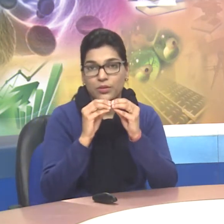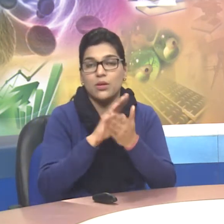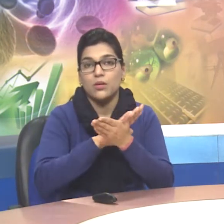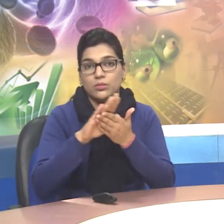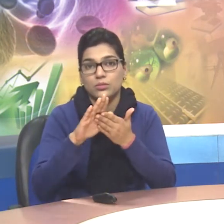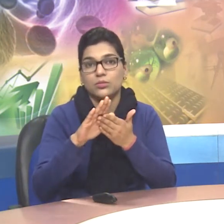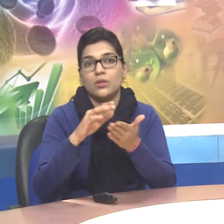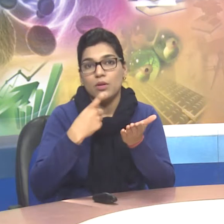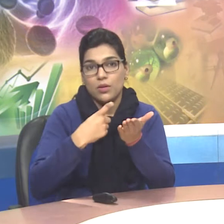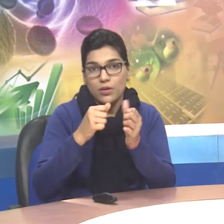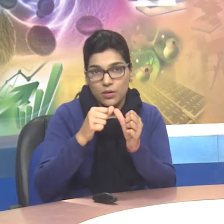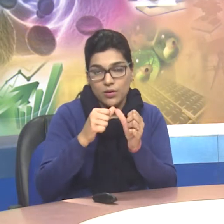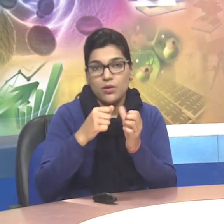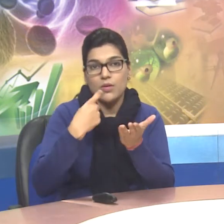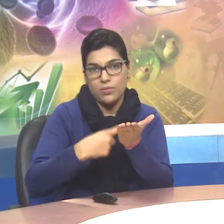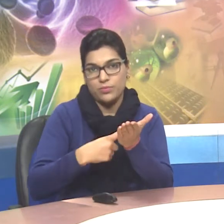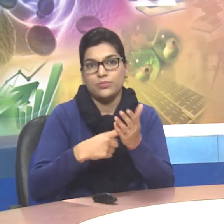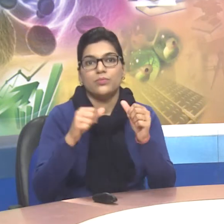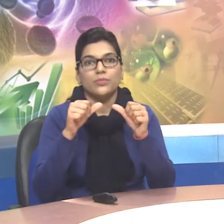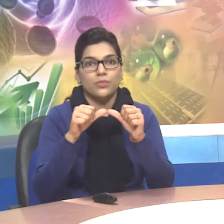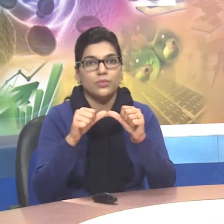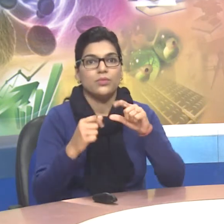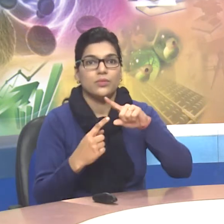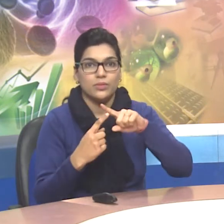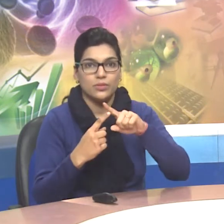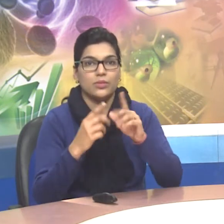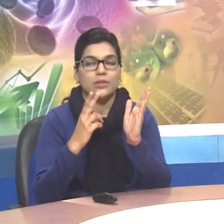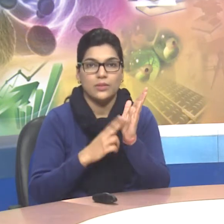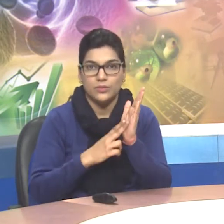Arranged to the plait of her